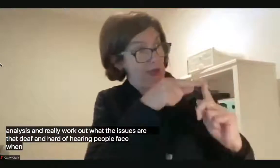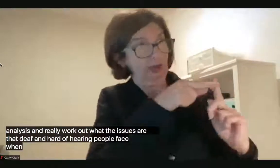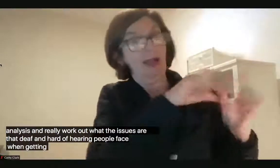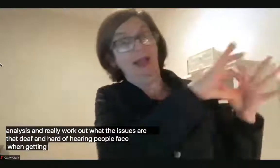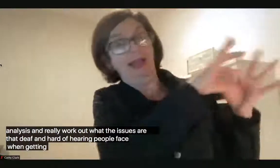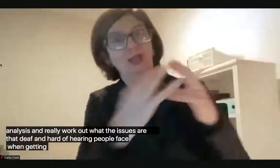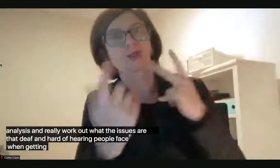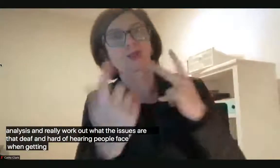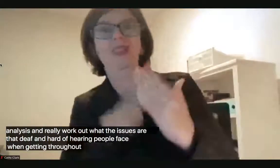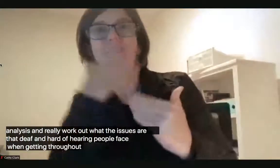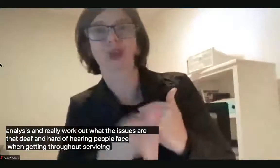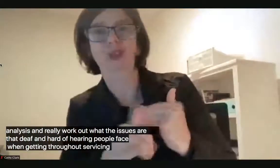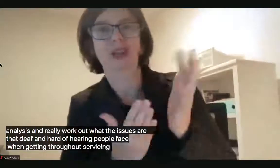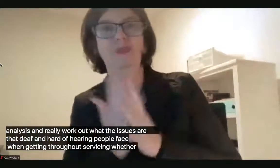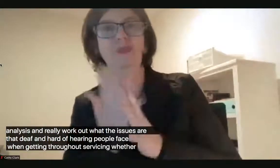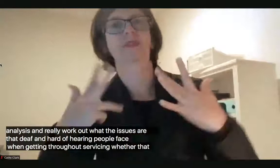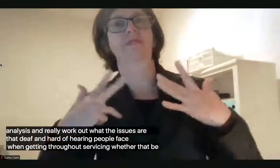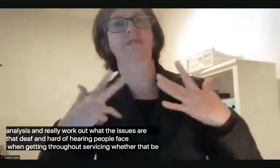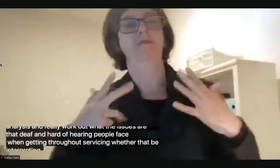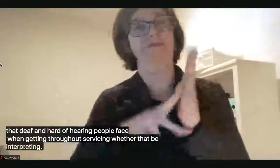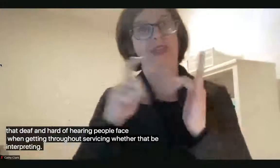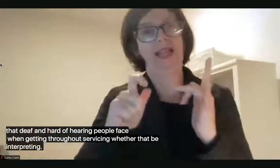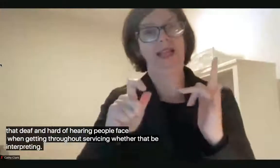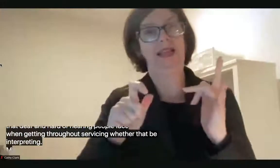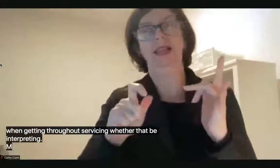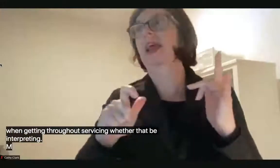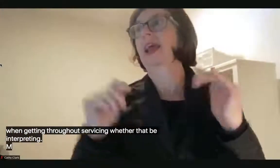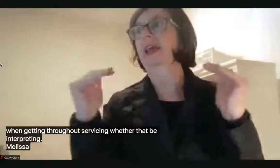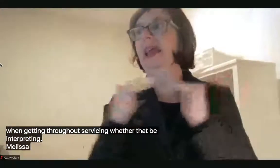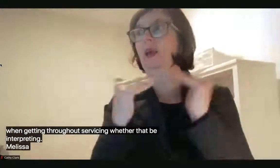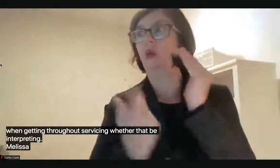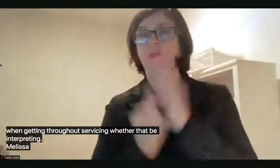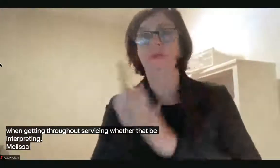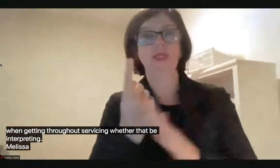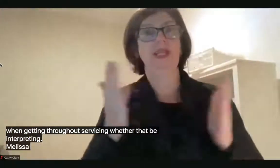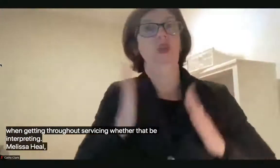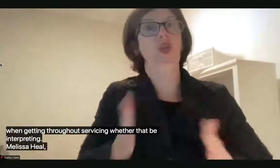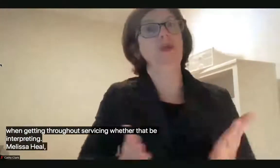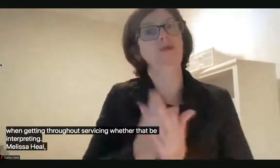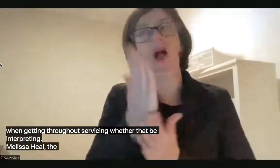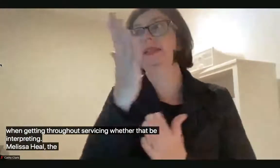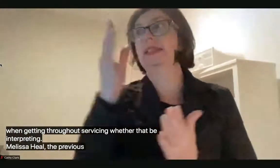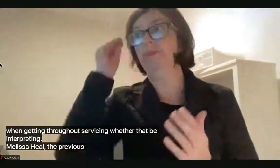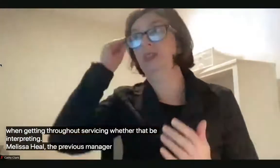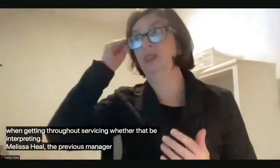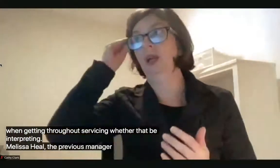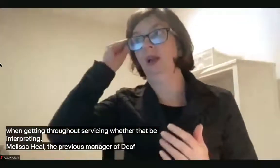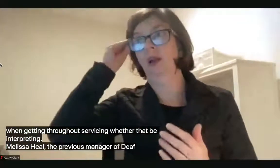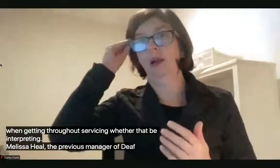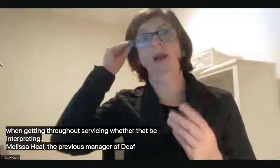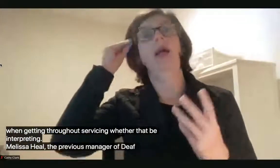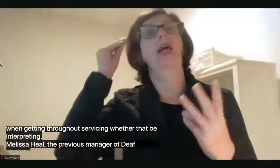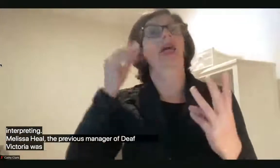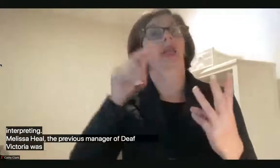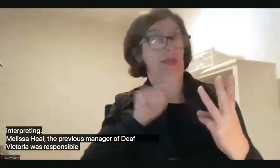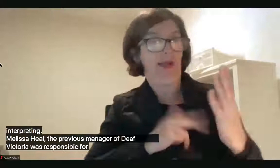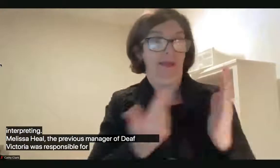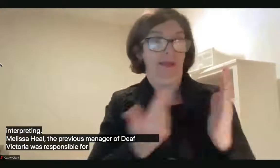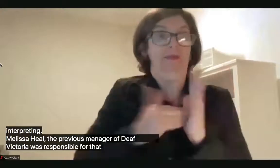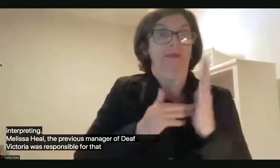was responsible for that project, and it really led and fed into the project that we have been working on now. We've been able to work with the